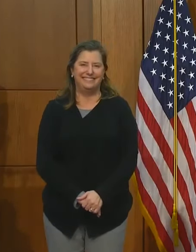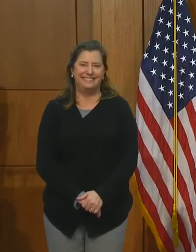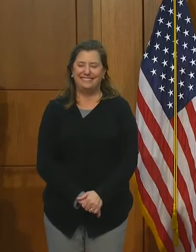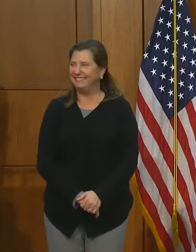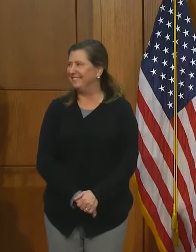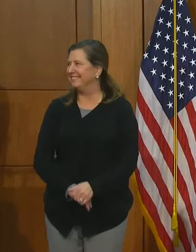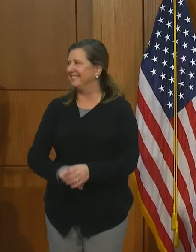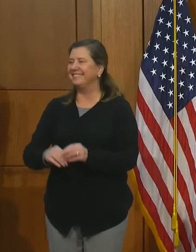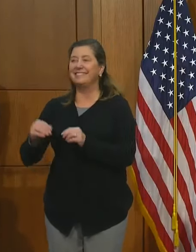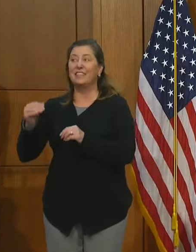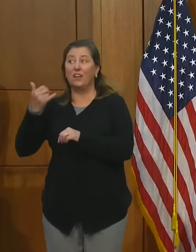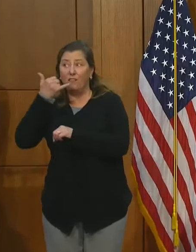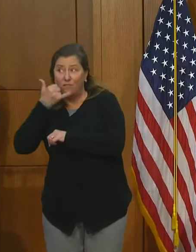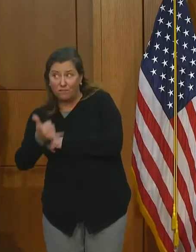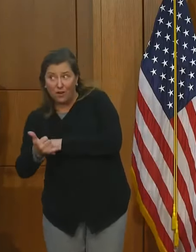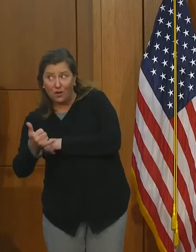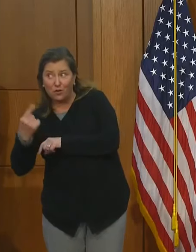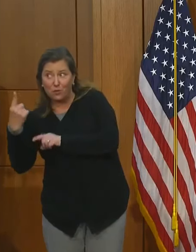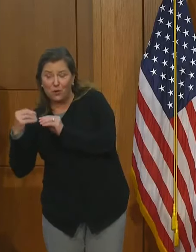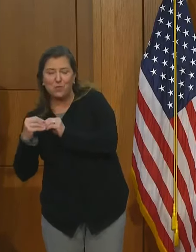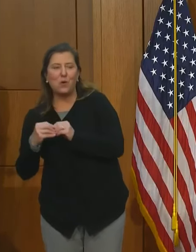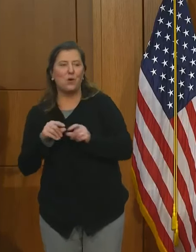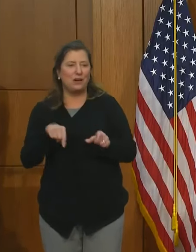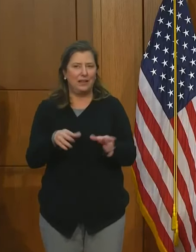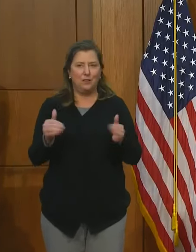We'll do one more on the phone and then one more in the